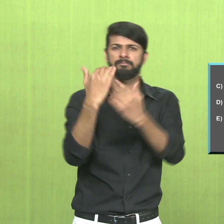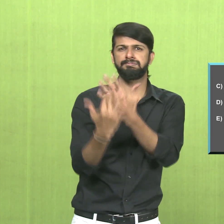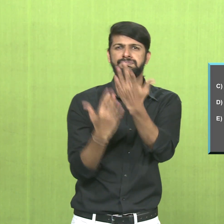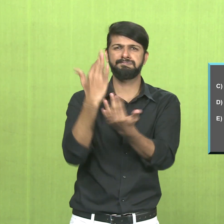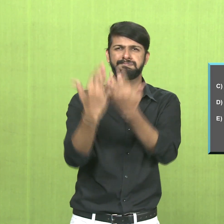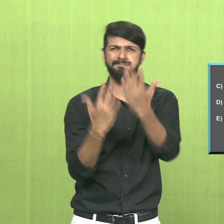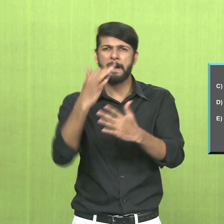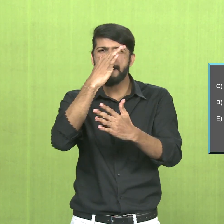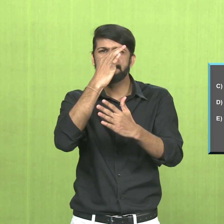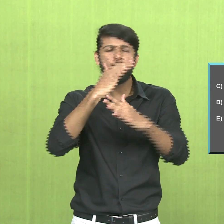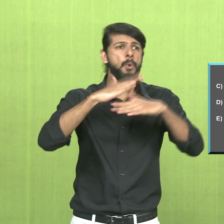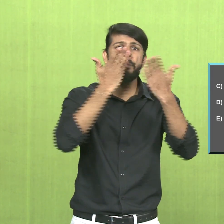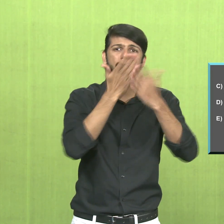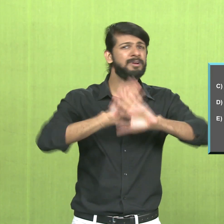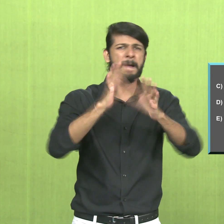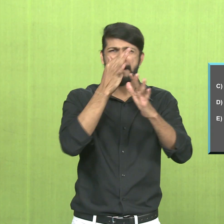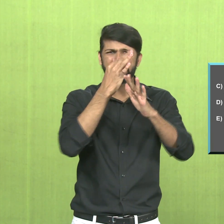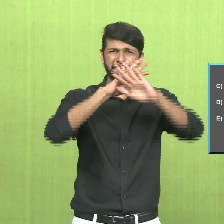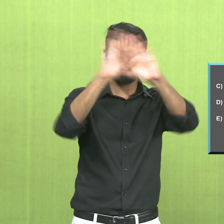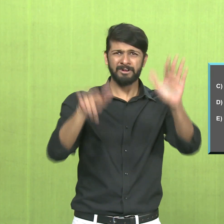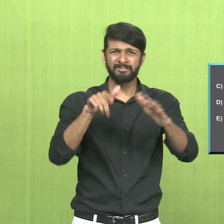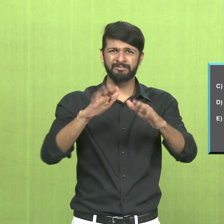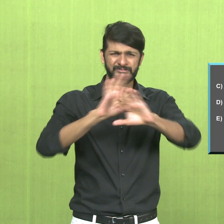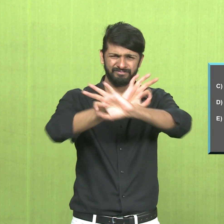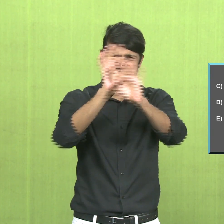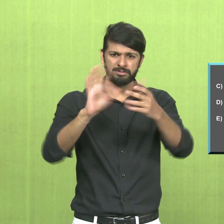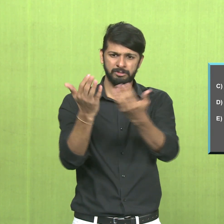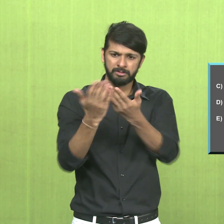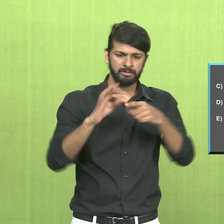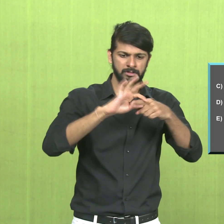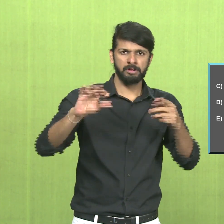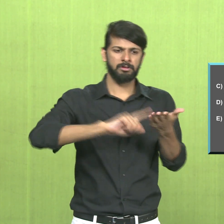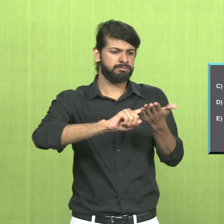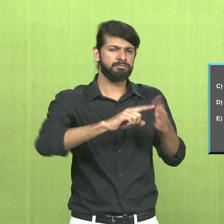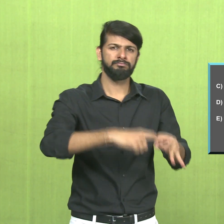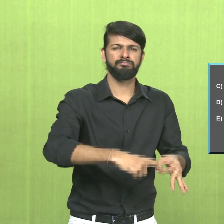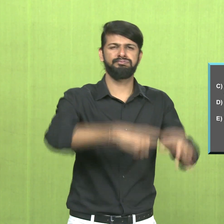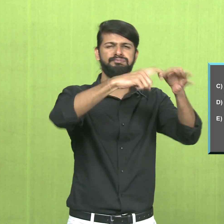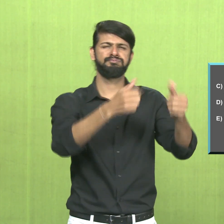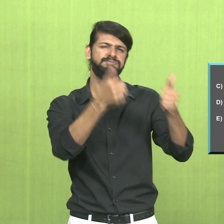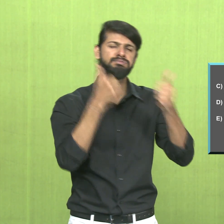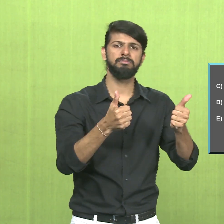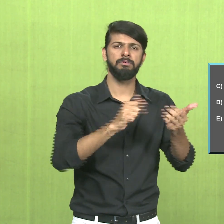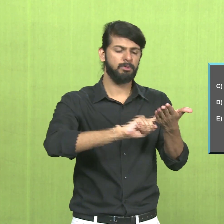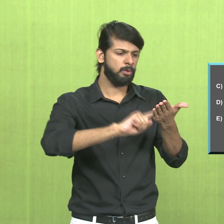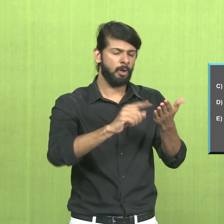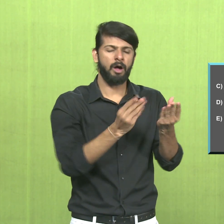are made by burning grapevine or bamboo sticks in a kiln without air.